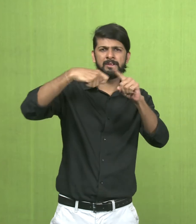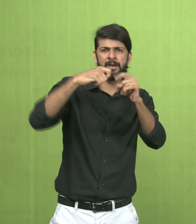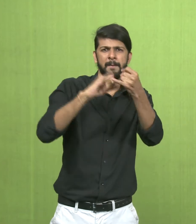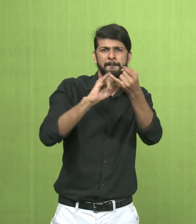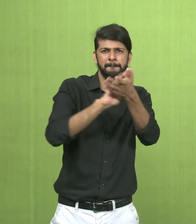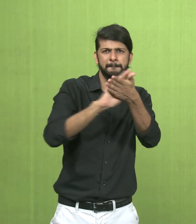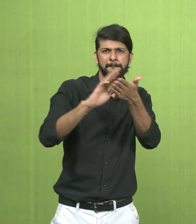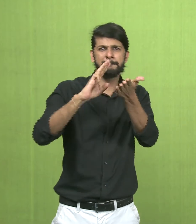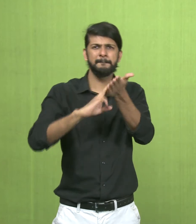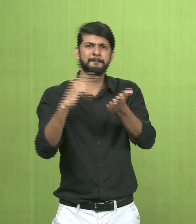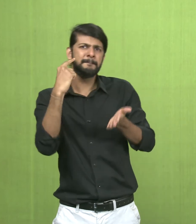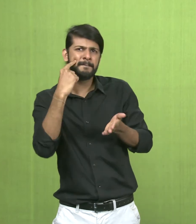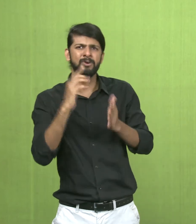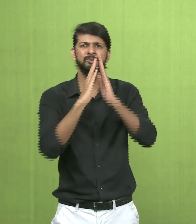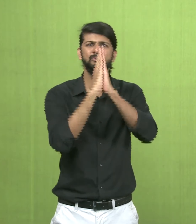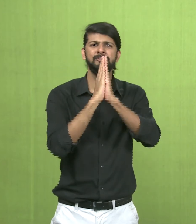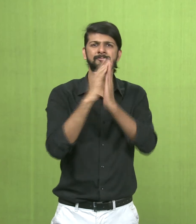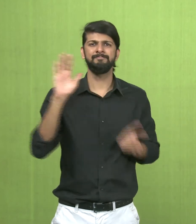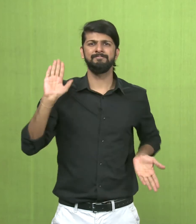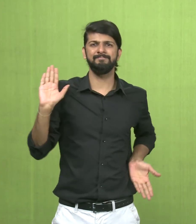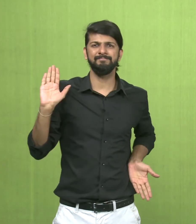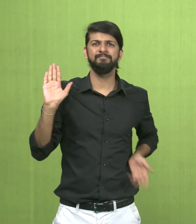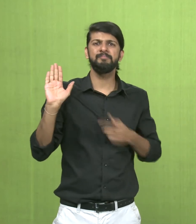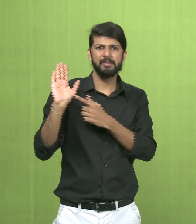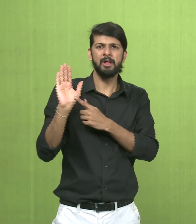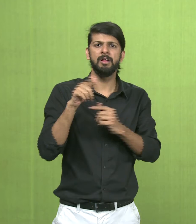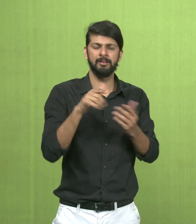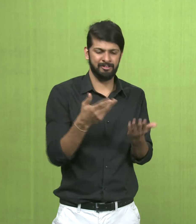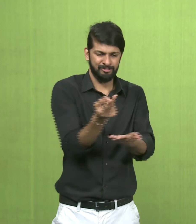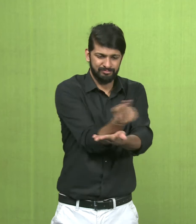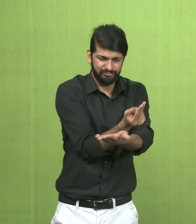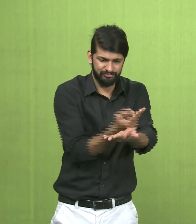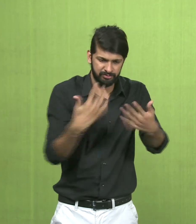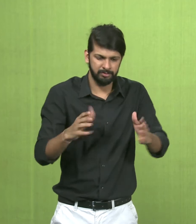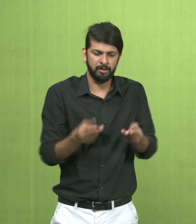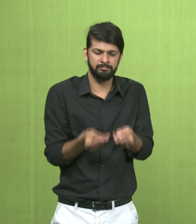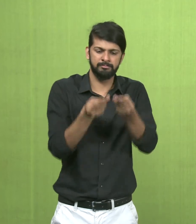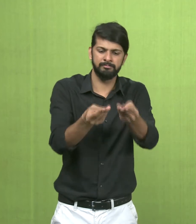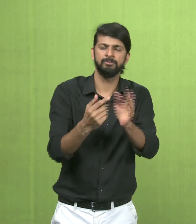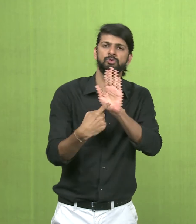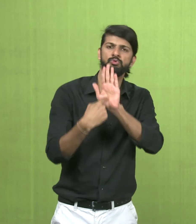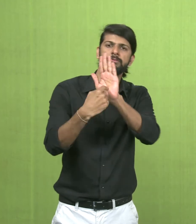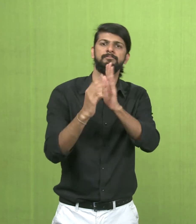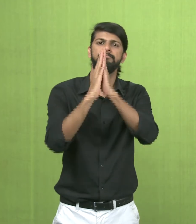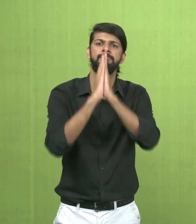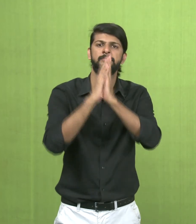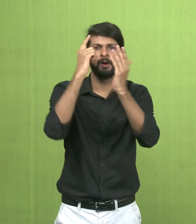blessings of goddess Lakshmi, who is the goddess of wealth. It is a